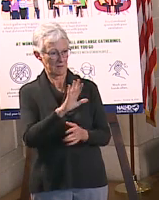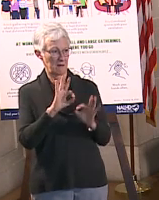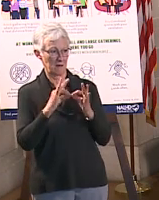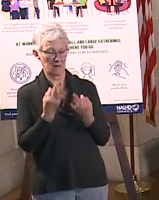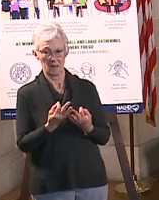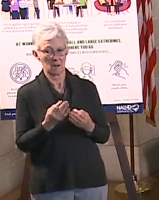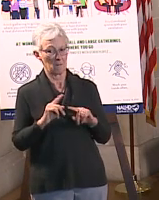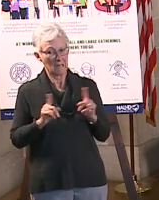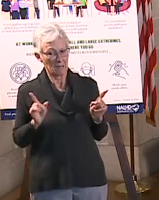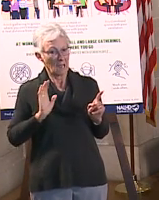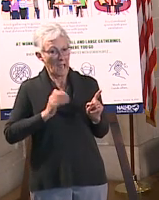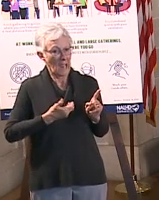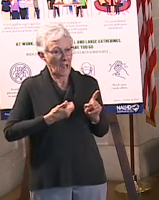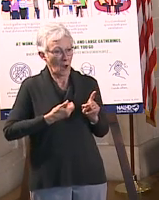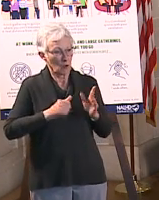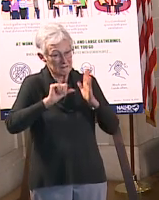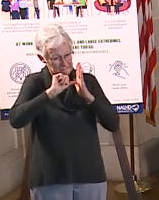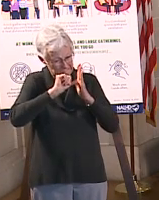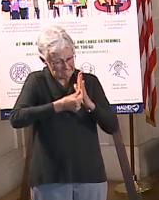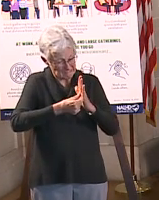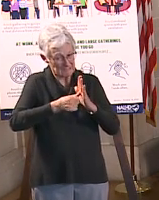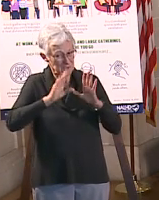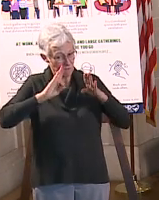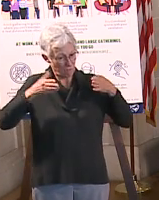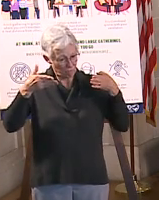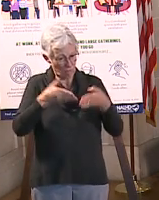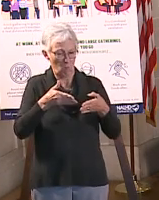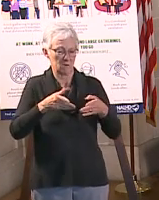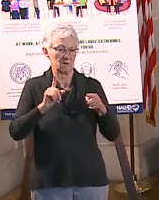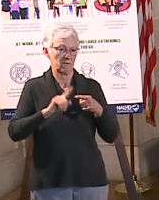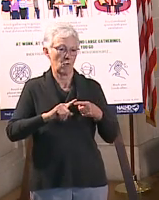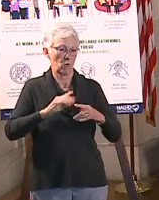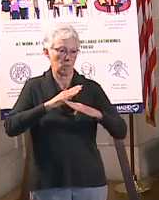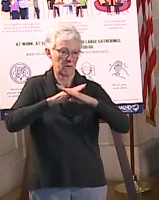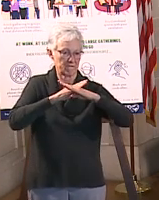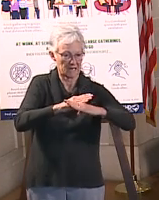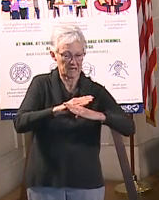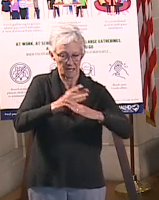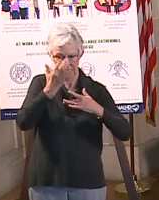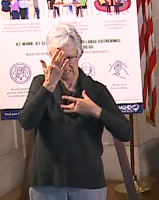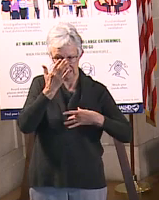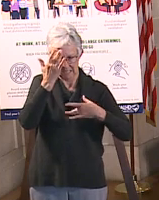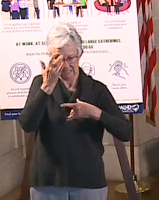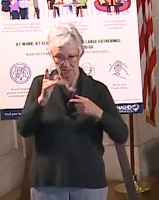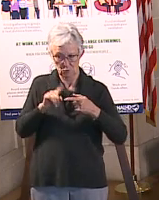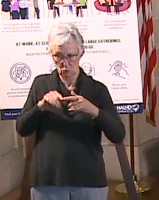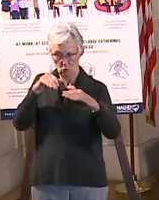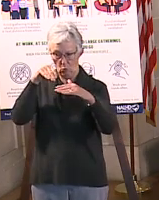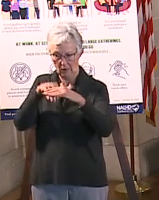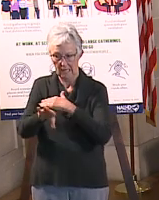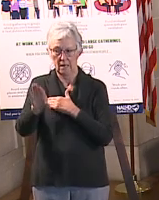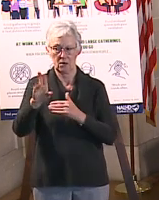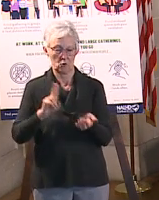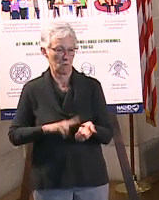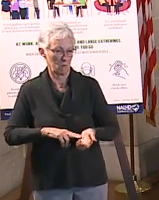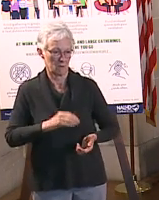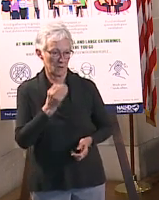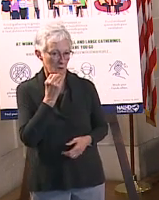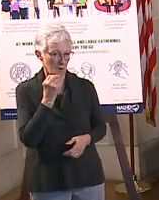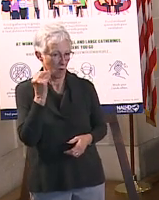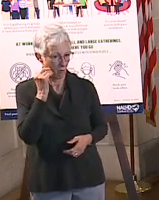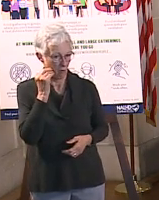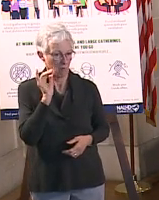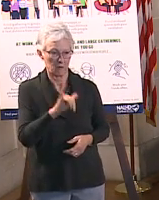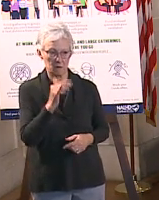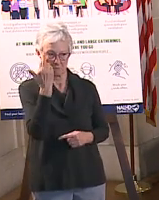make sure that we don't bring the virus into those facilities. And that's one of the reasons, for example, we take some of the steps to say